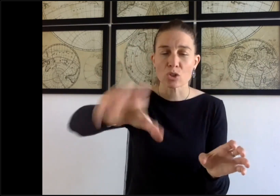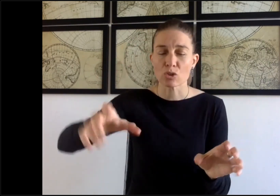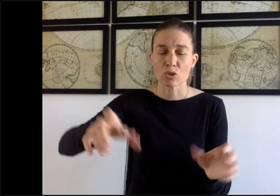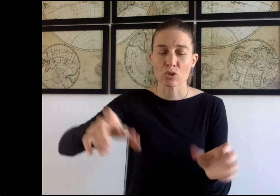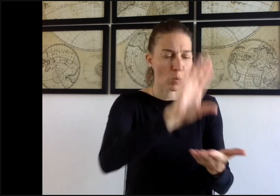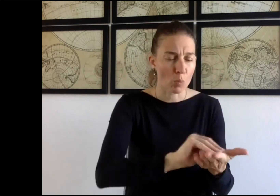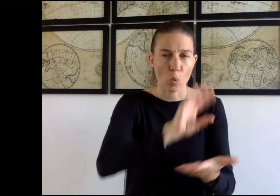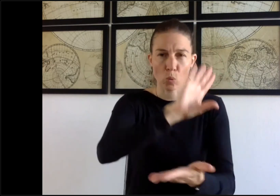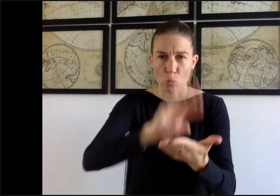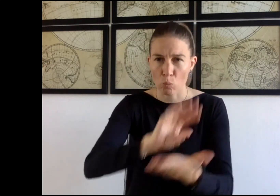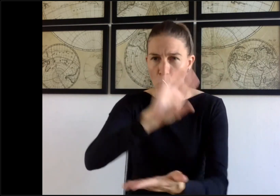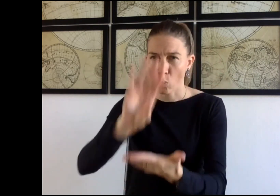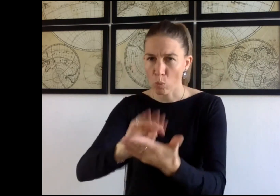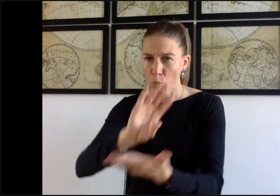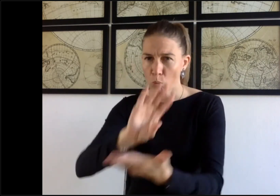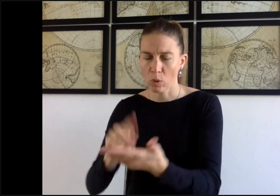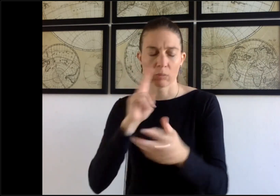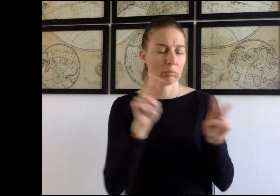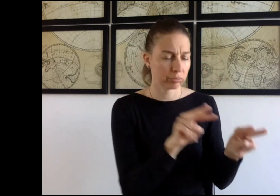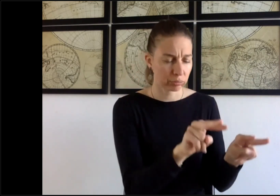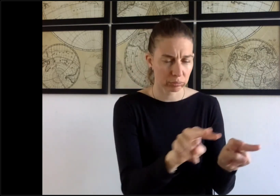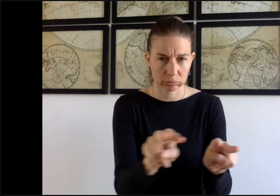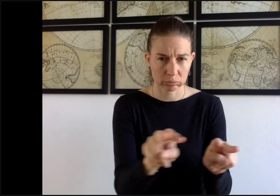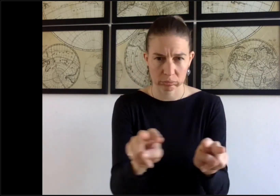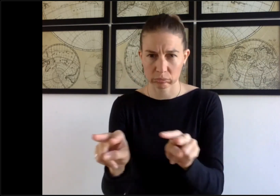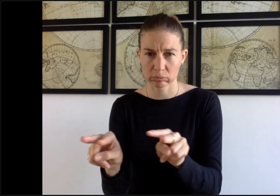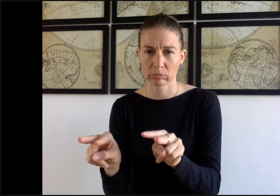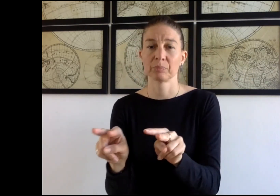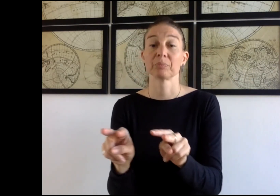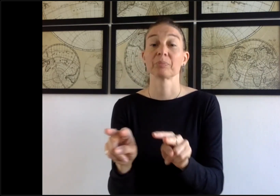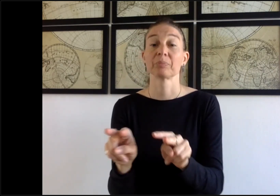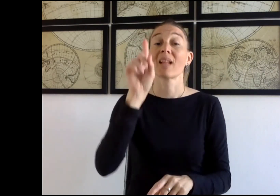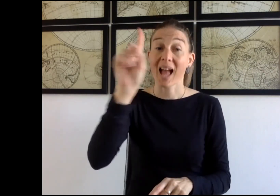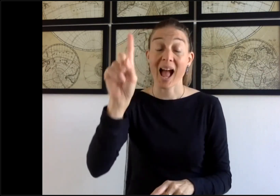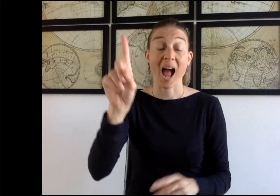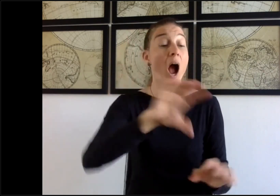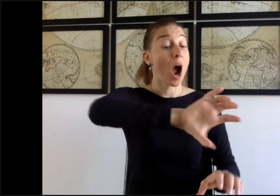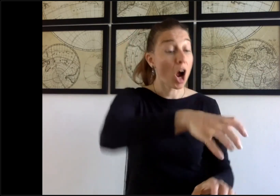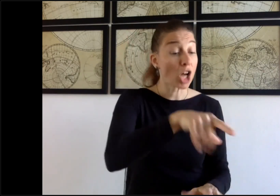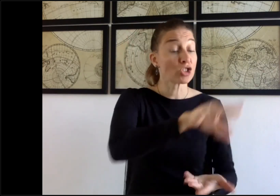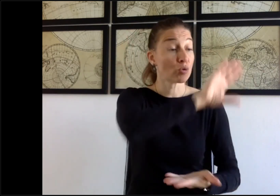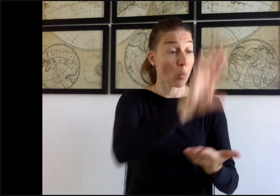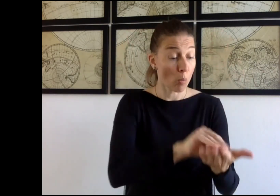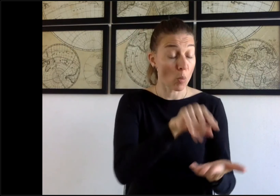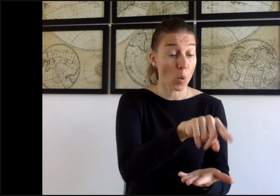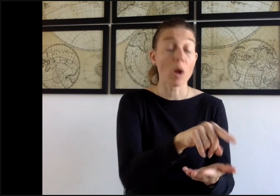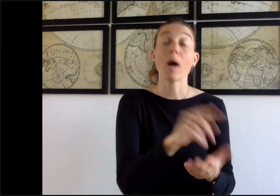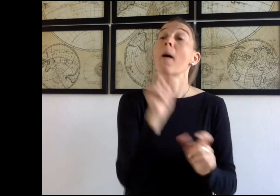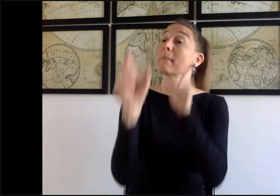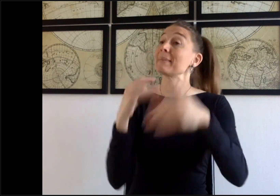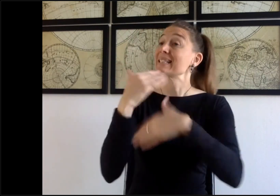disabilities are basically across all country reports. And as Haydn has said, the major